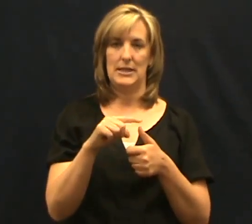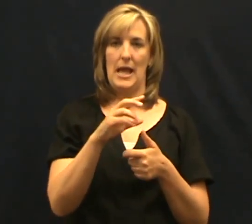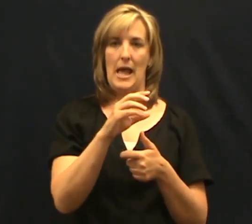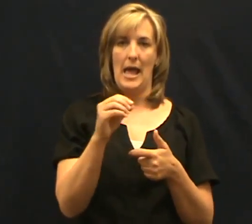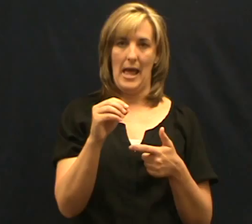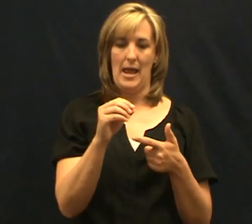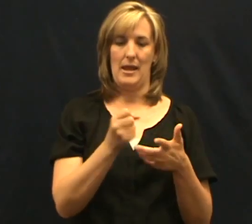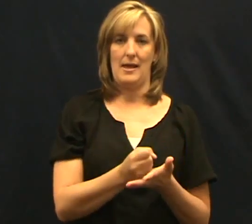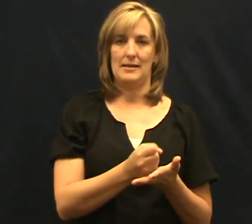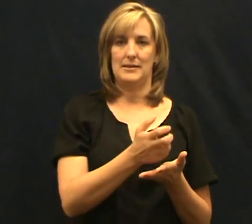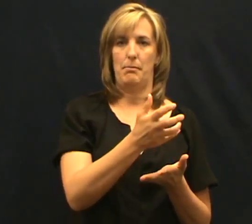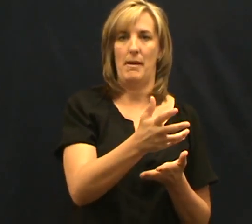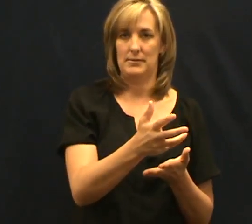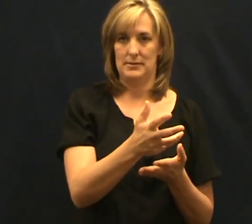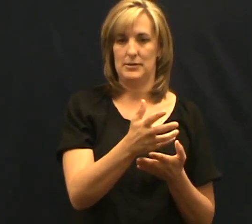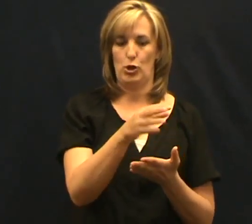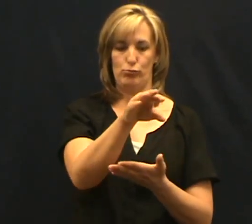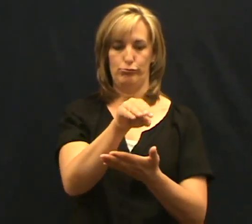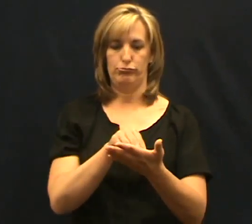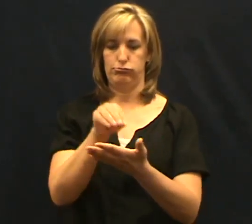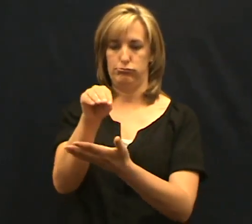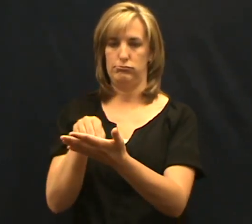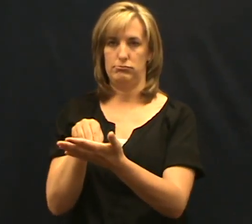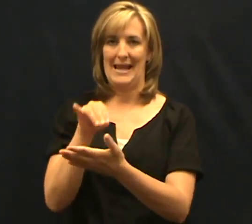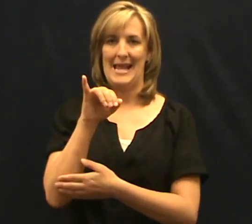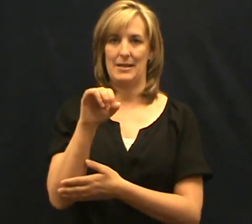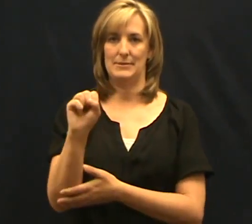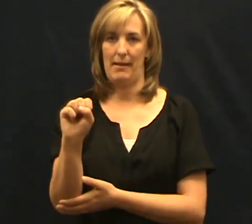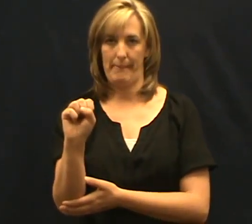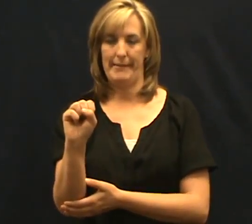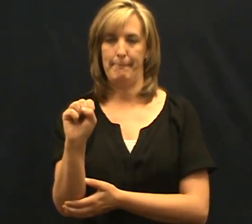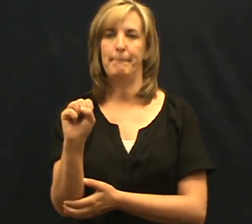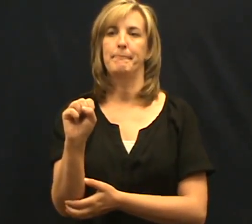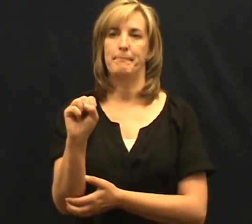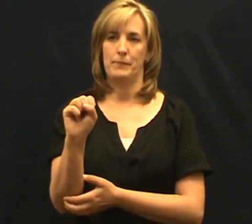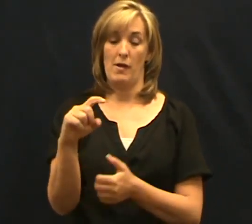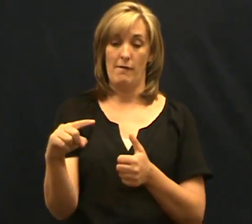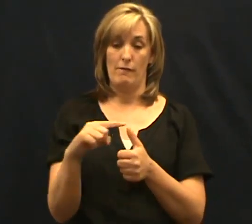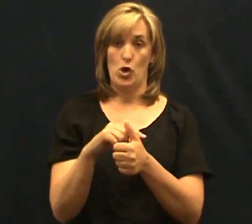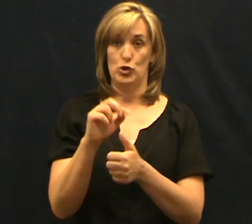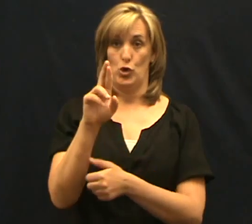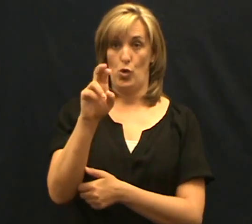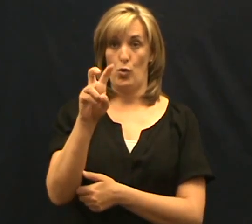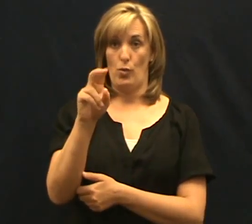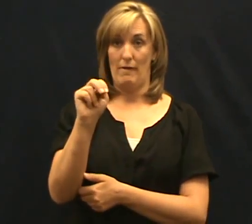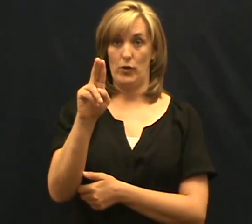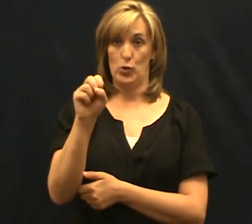revenues, then you add them together for total revenues, then you list your expenses, you add them together for